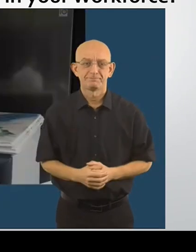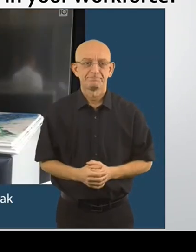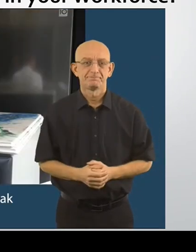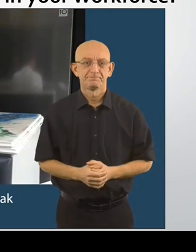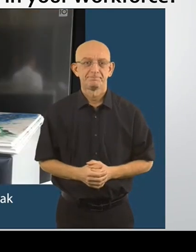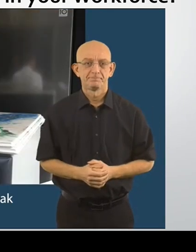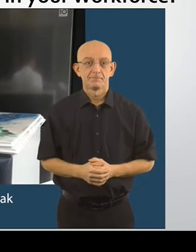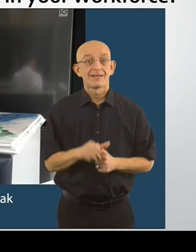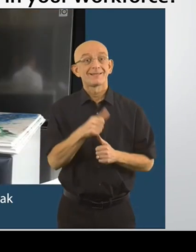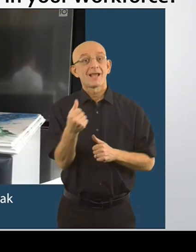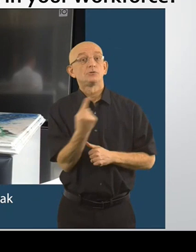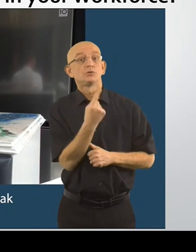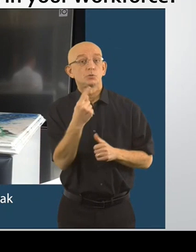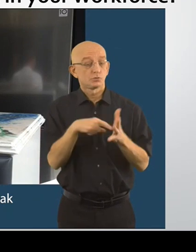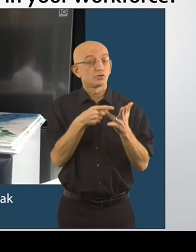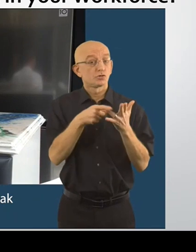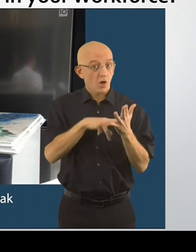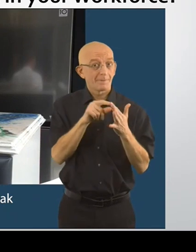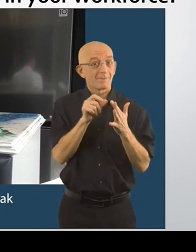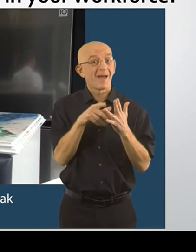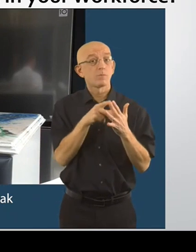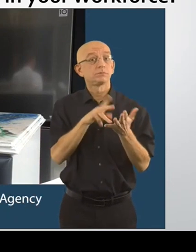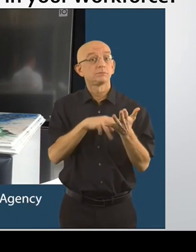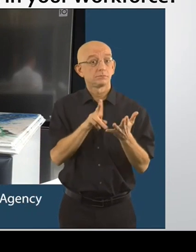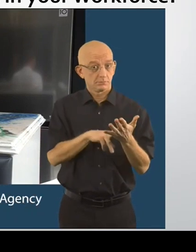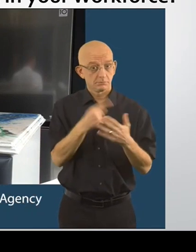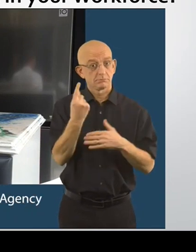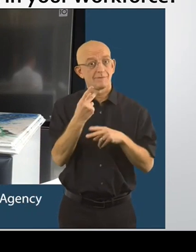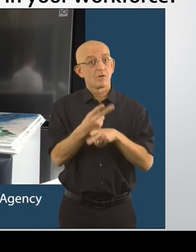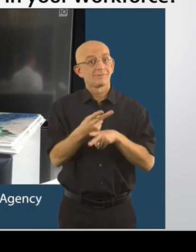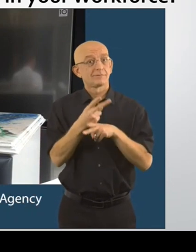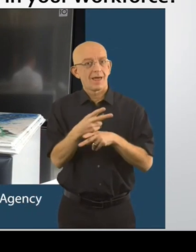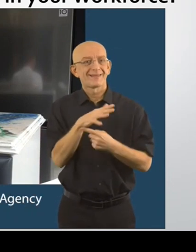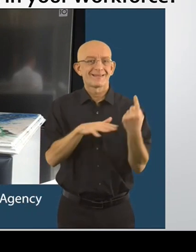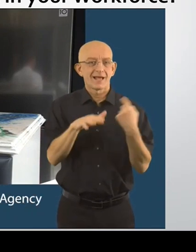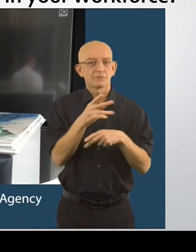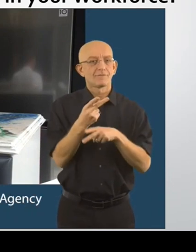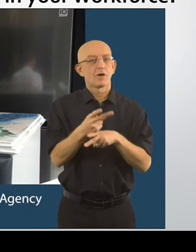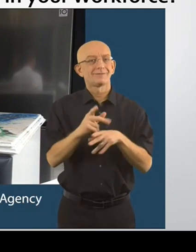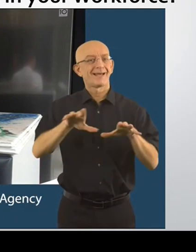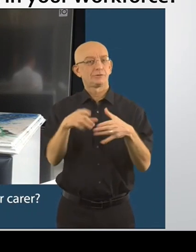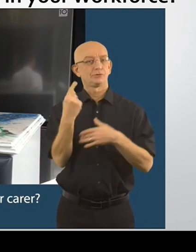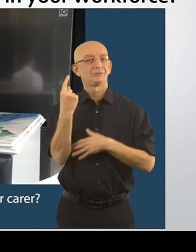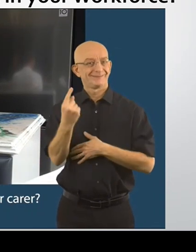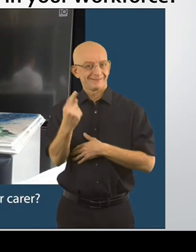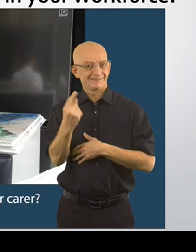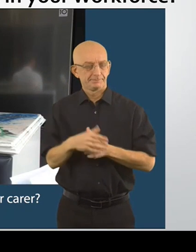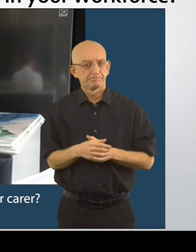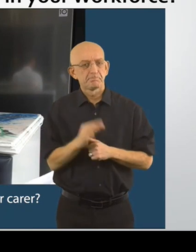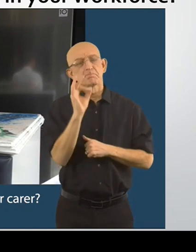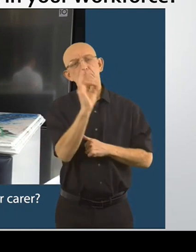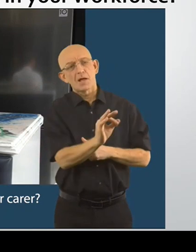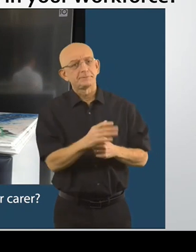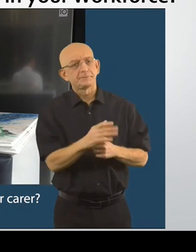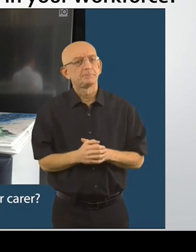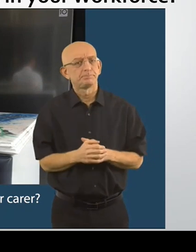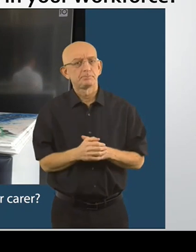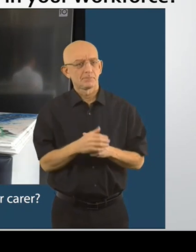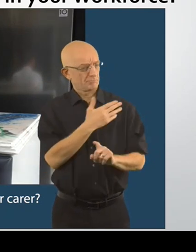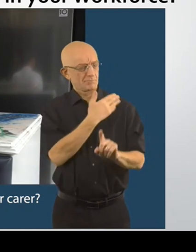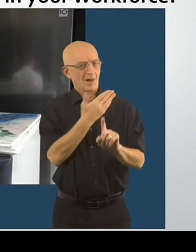us. The next person you'll hear speak is John Powelton, foster carer for the National Fostering Agency. How long have you been